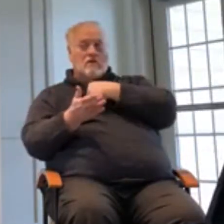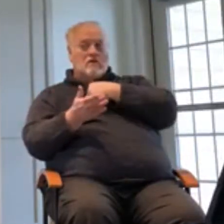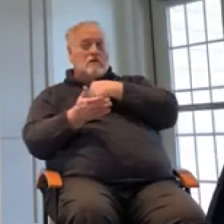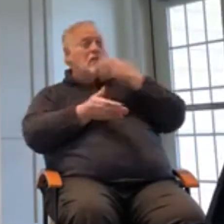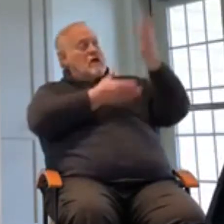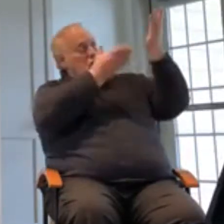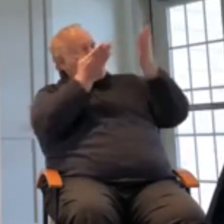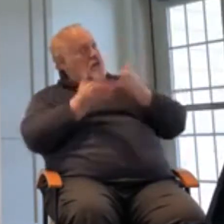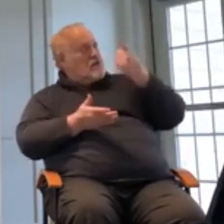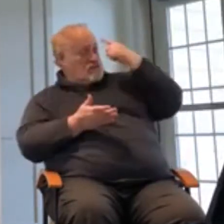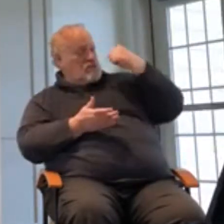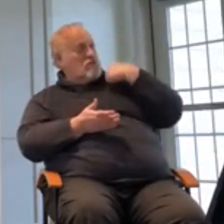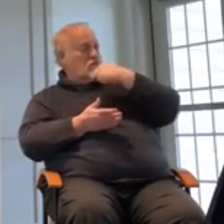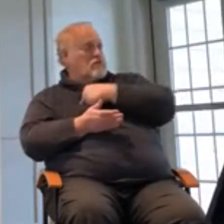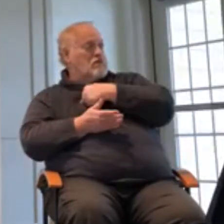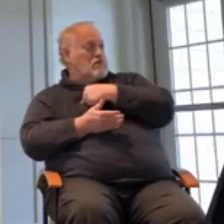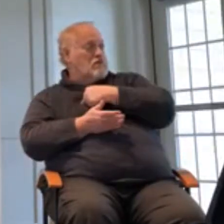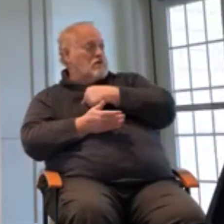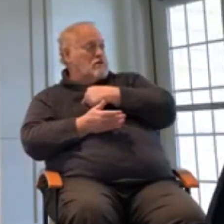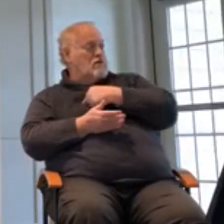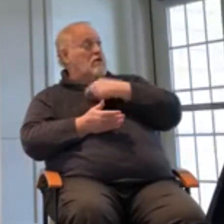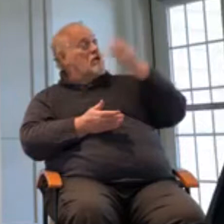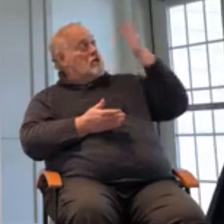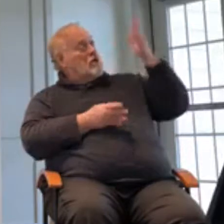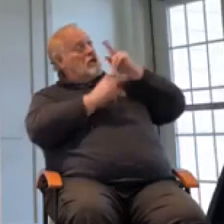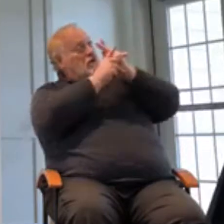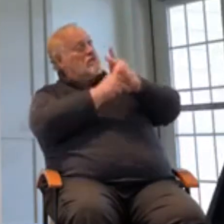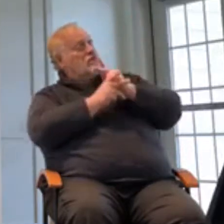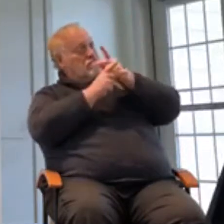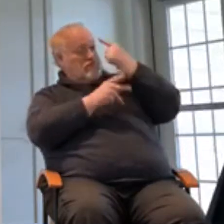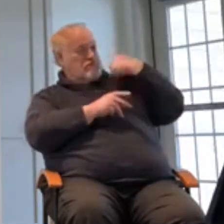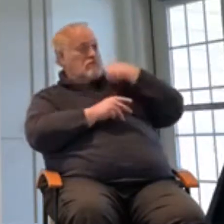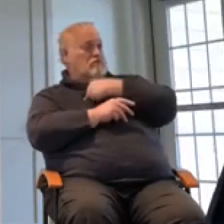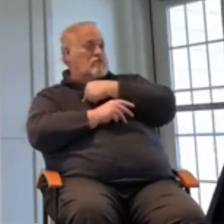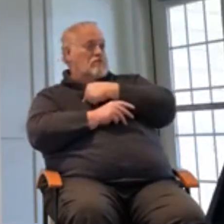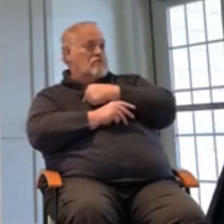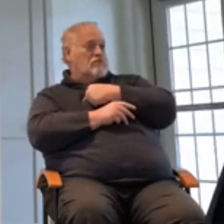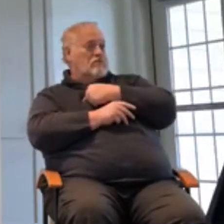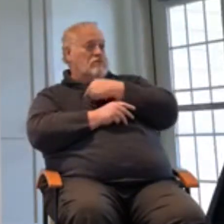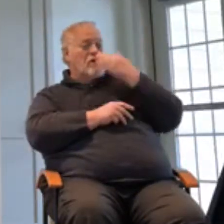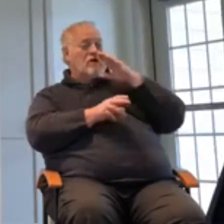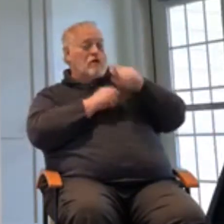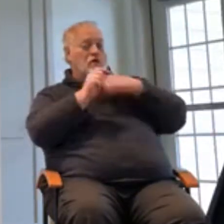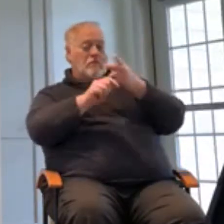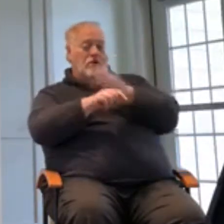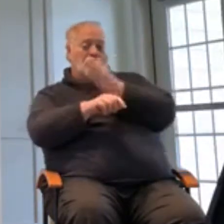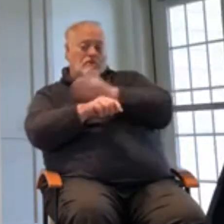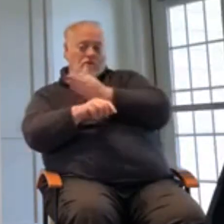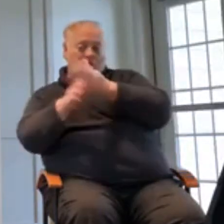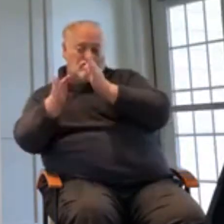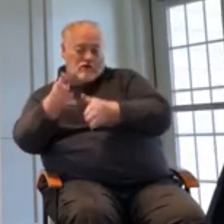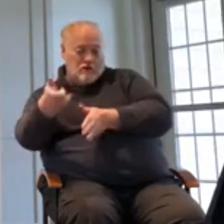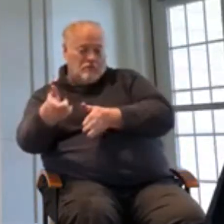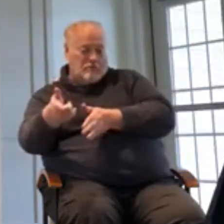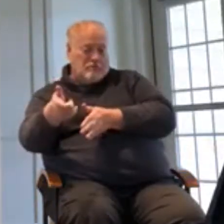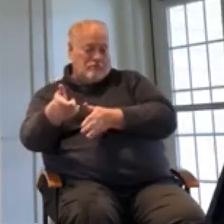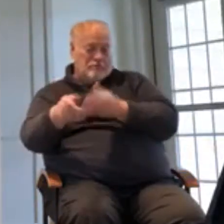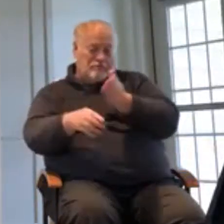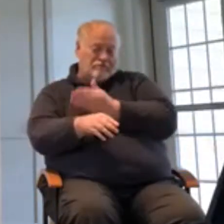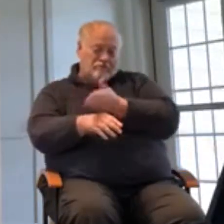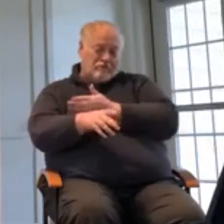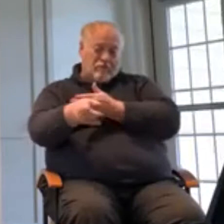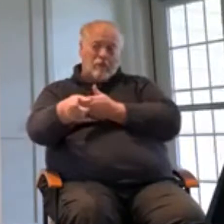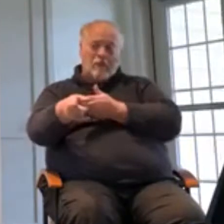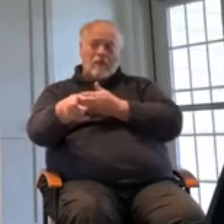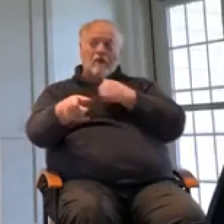provides for us, and he cares for us. I don't know if you know anything about sheep or not, but we're going to learn a lot about sheep. The one thing